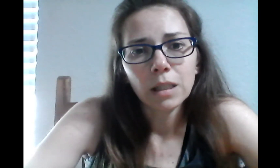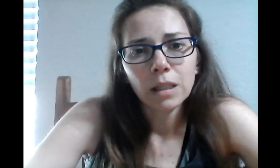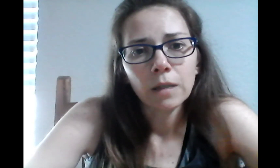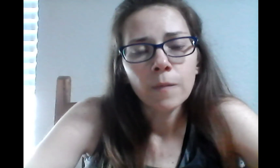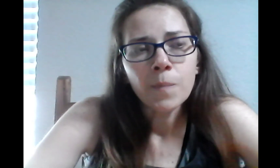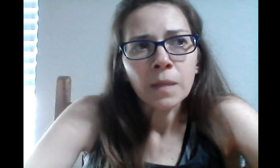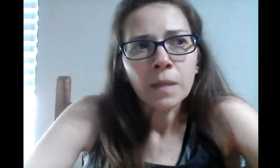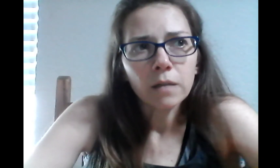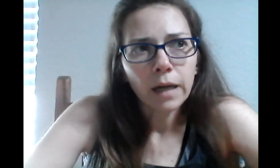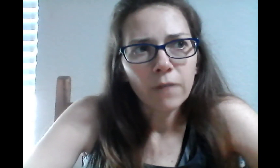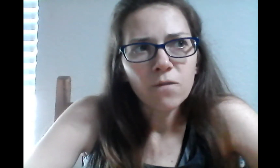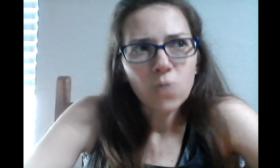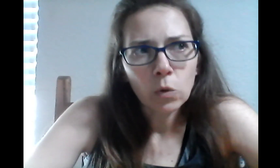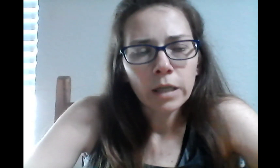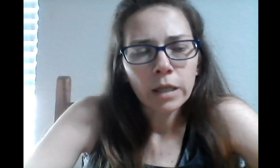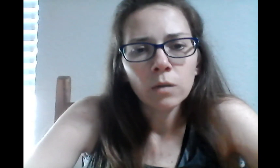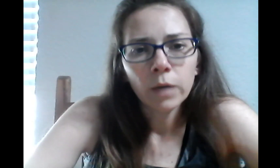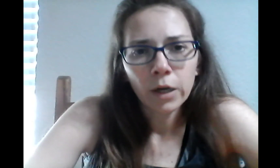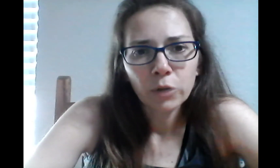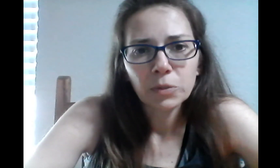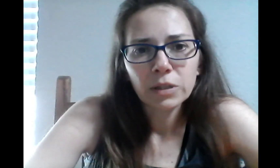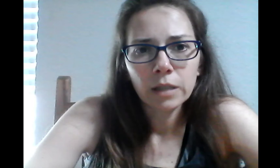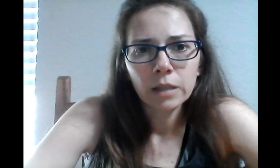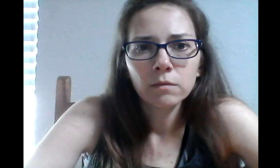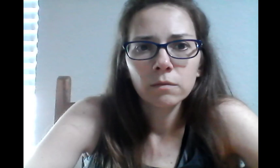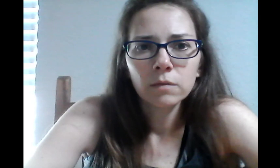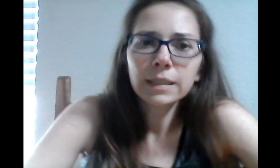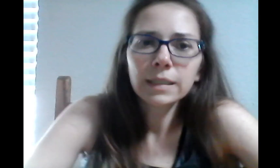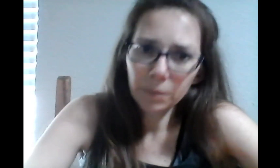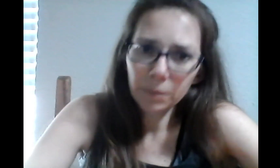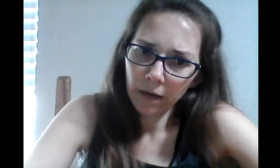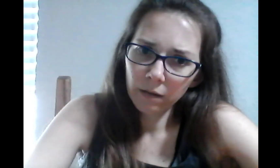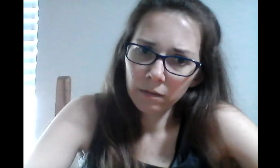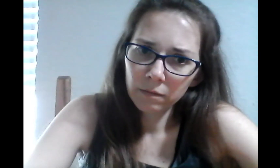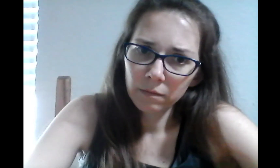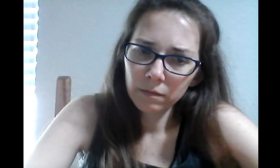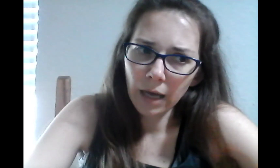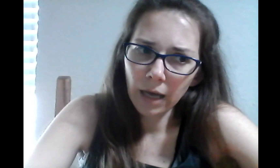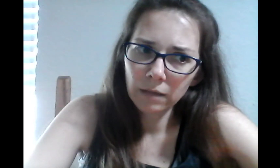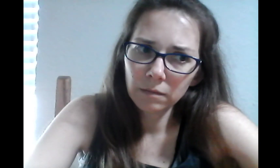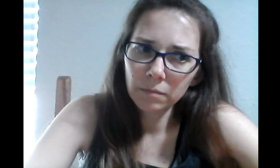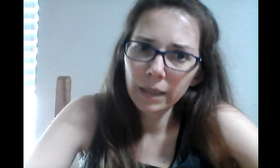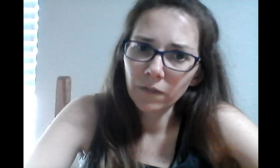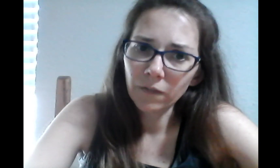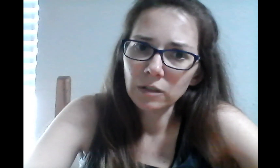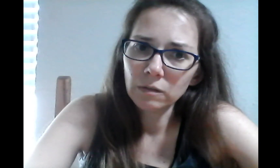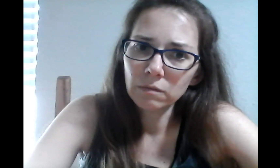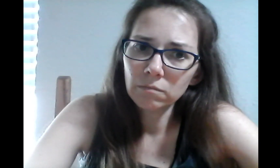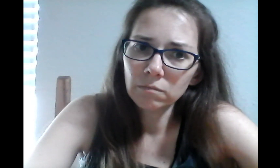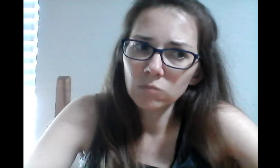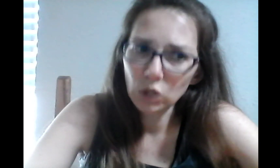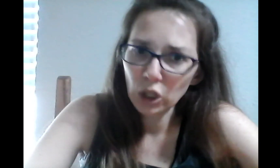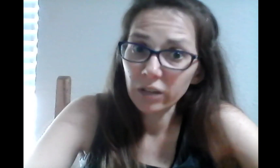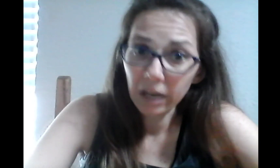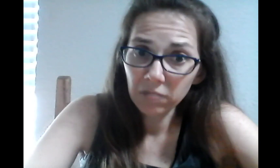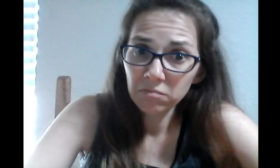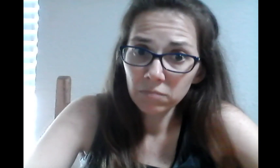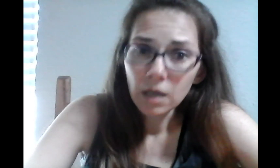16 that I fully 100% accepted that my deafness was a good thing.